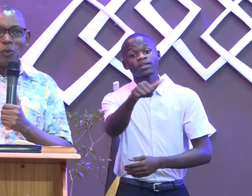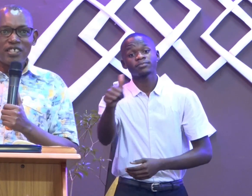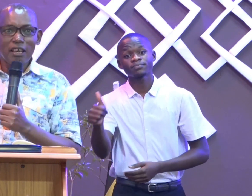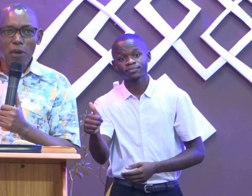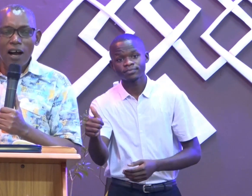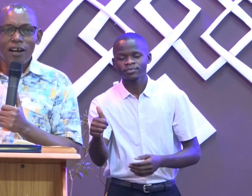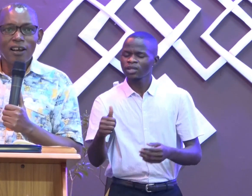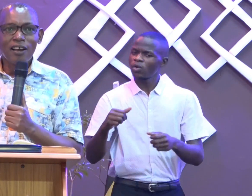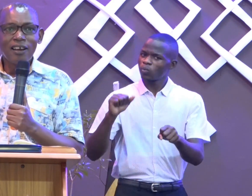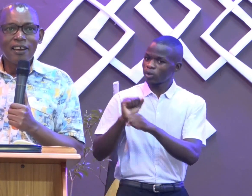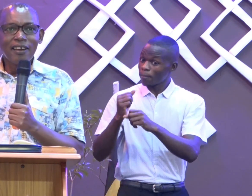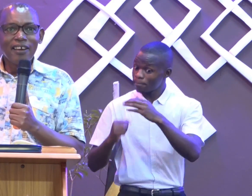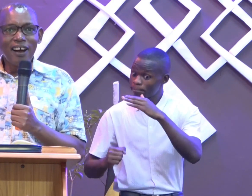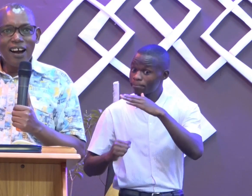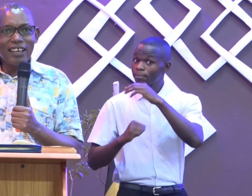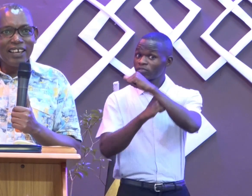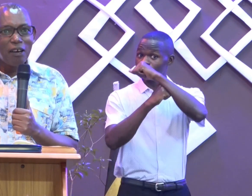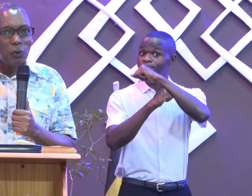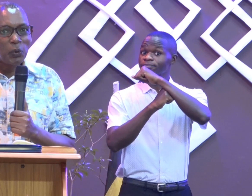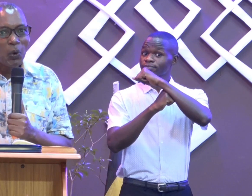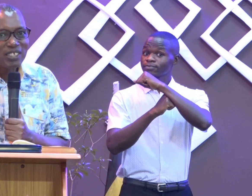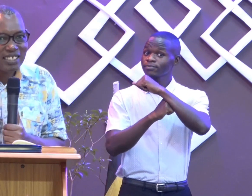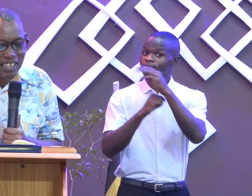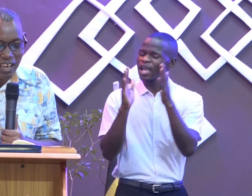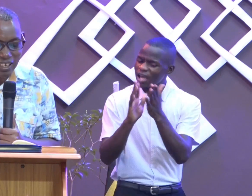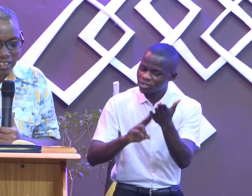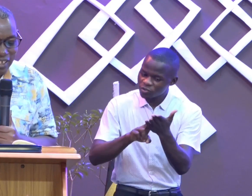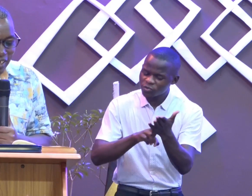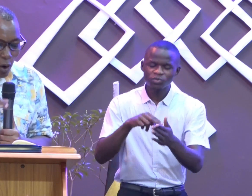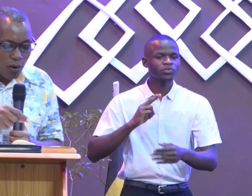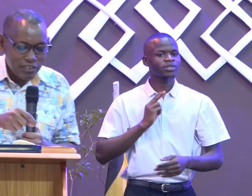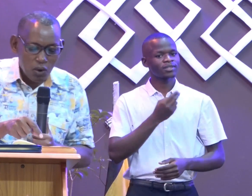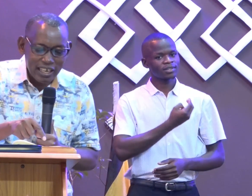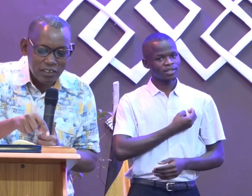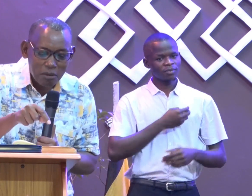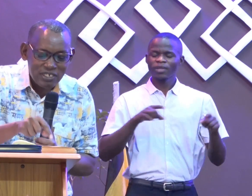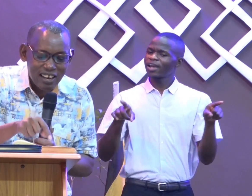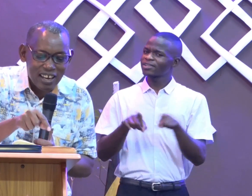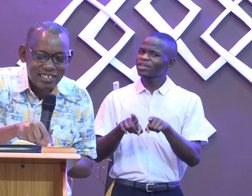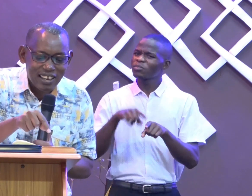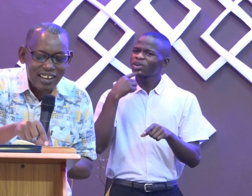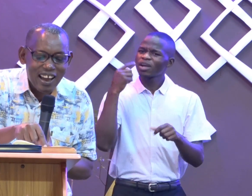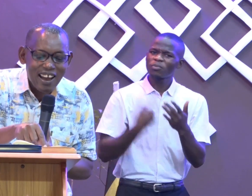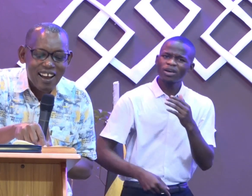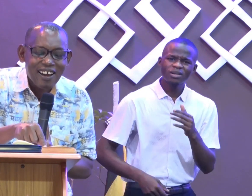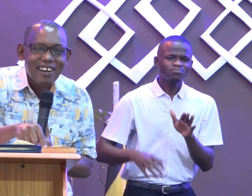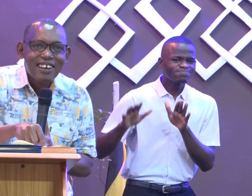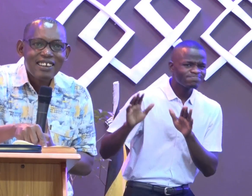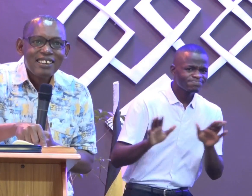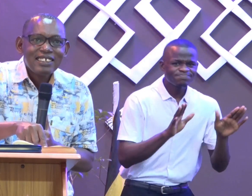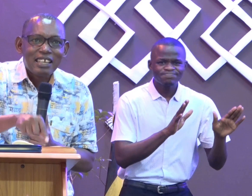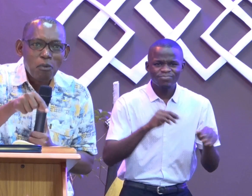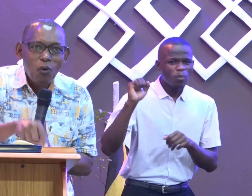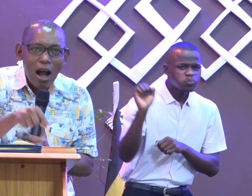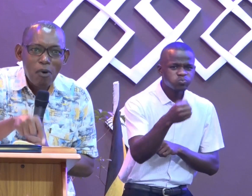Agenda kumusemba. He's going to commend agenda him. Kutukozesa. He's going to use us. Songe yote musaga sagana. Therefore